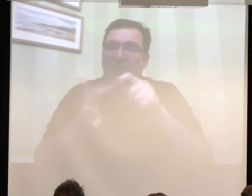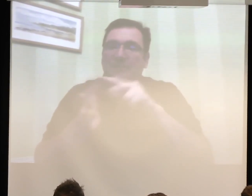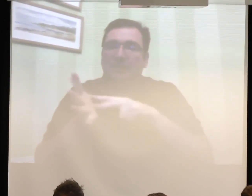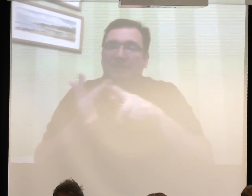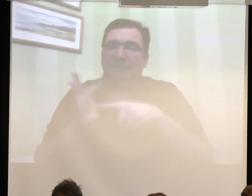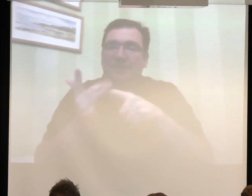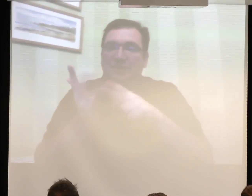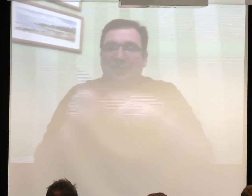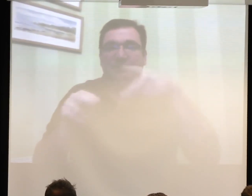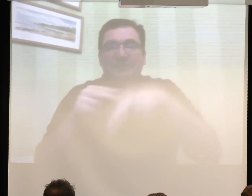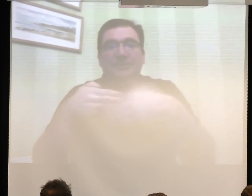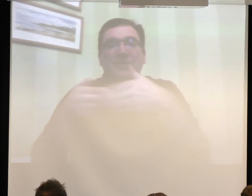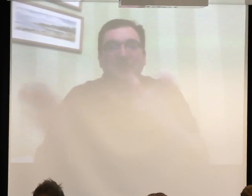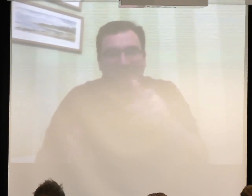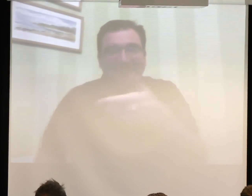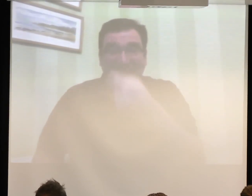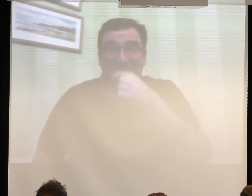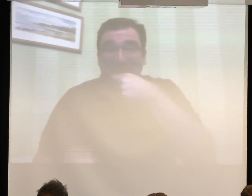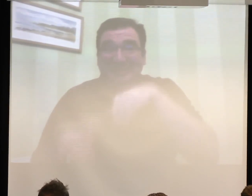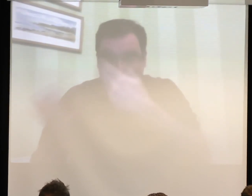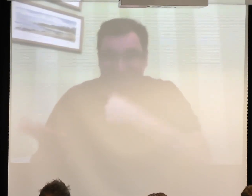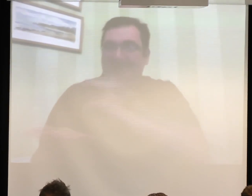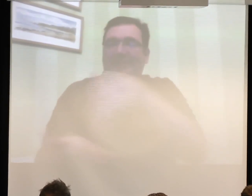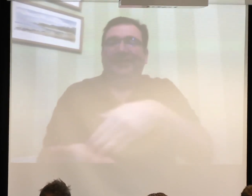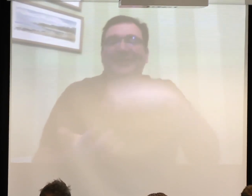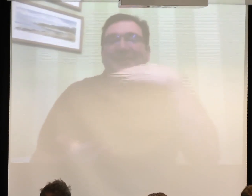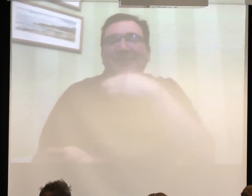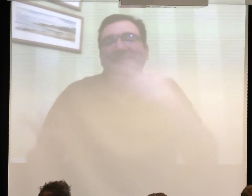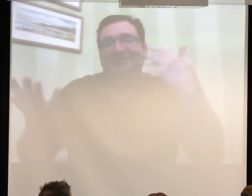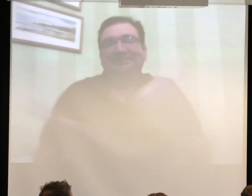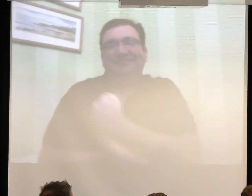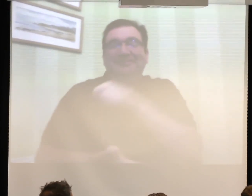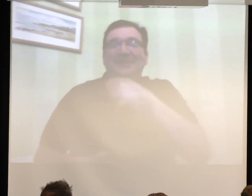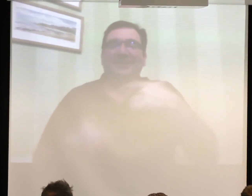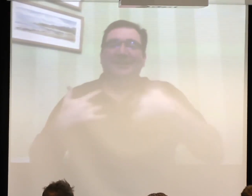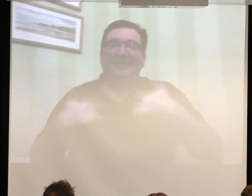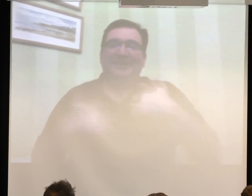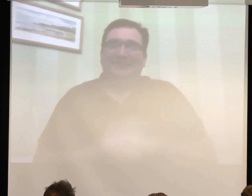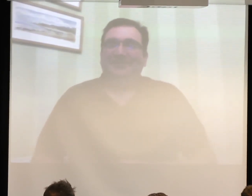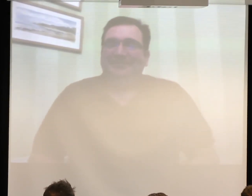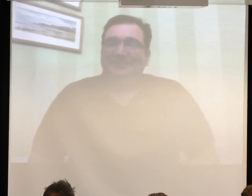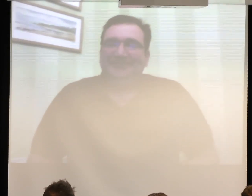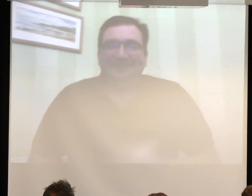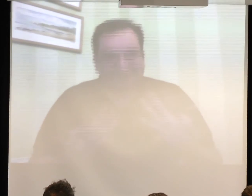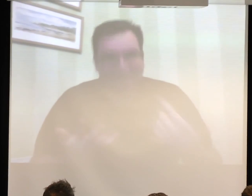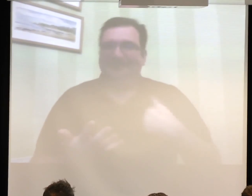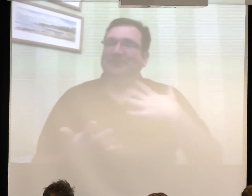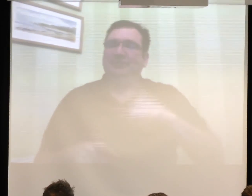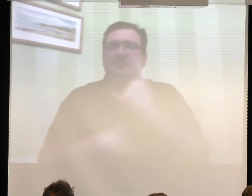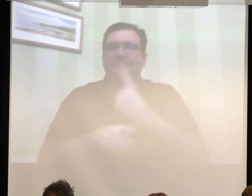Also, I missed Matthew Veal Pavilion launching. Even though I was in the country, I wasn't in Melbourne at the same